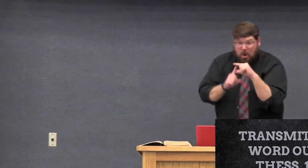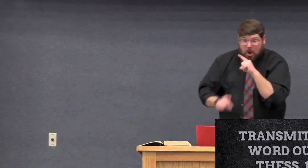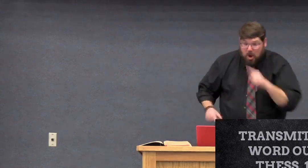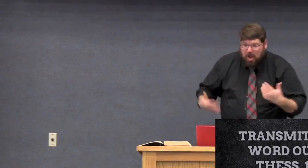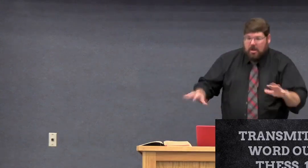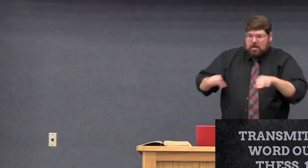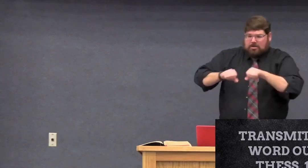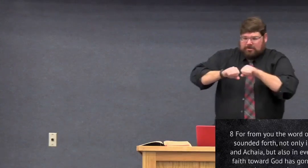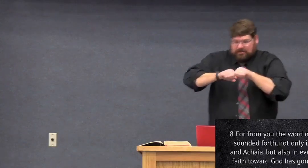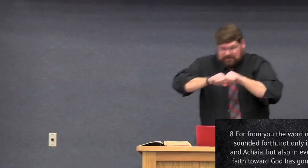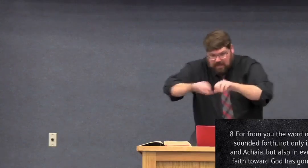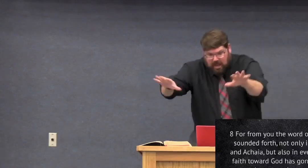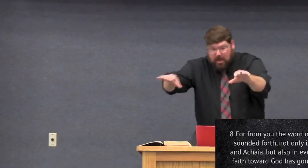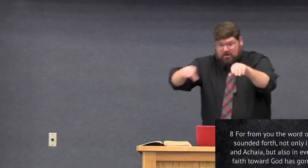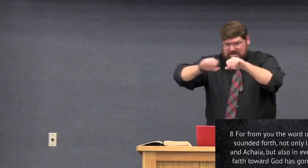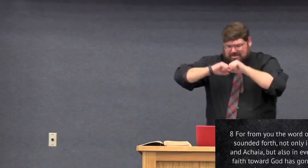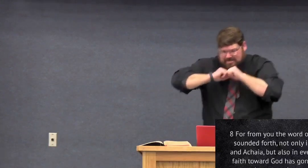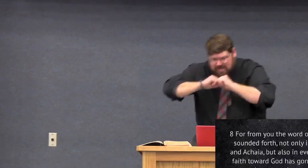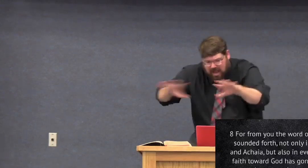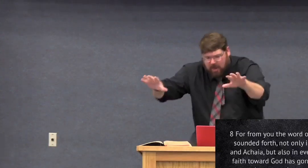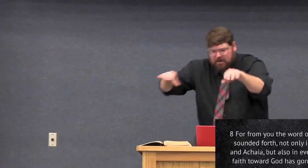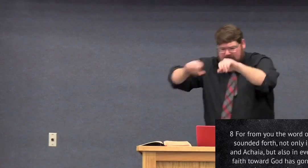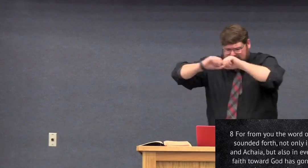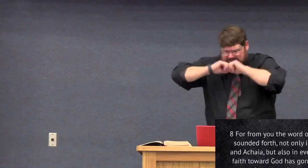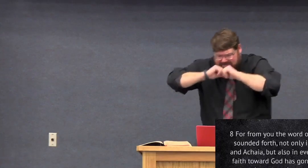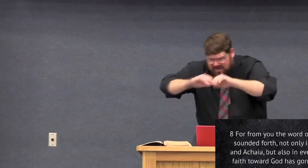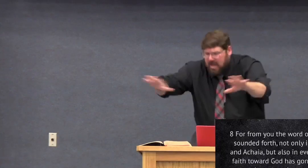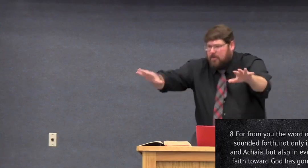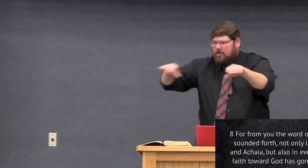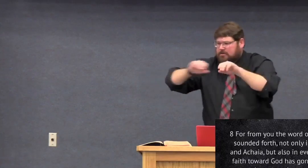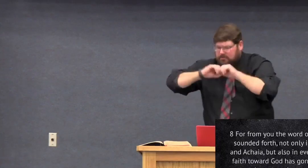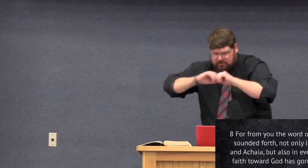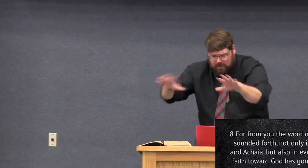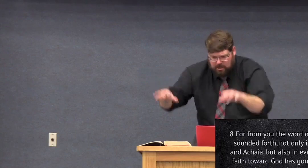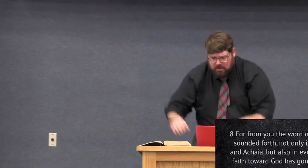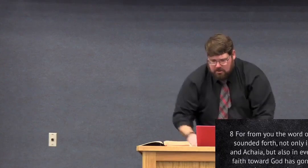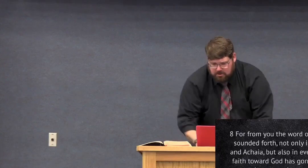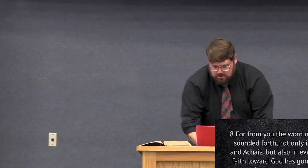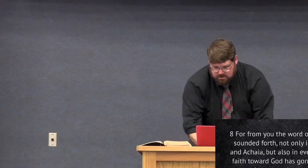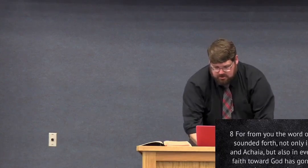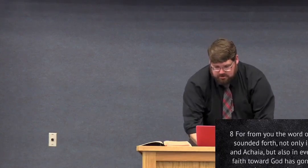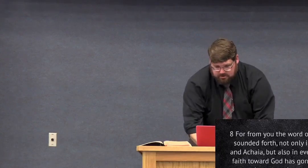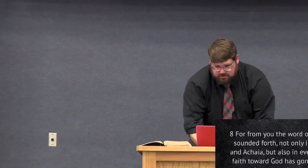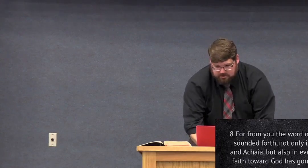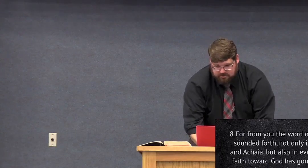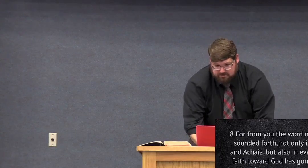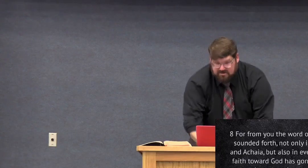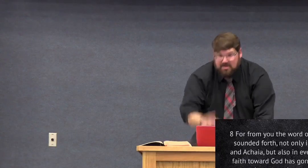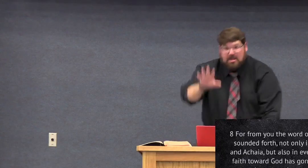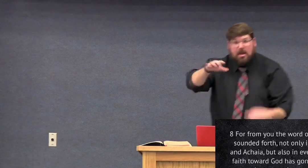It says, from you, the word of the Lord has sounded forth. It has gone out.